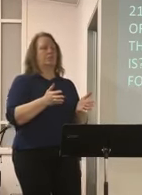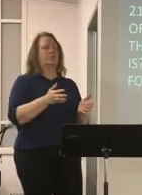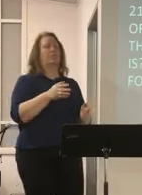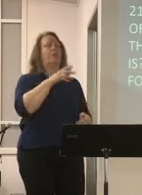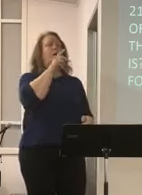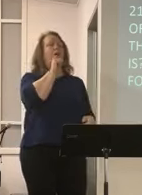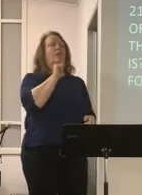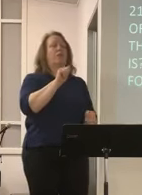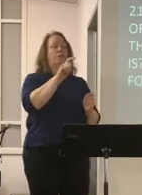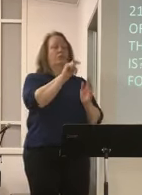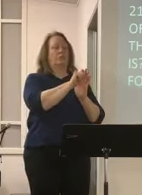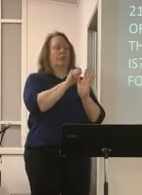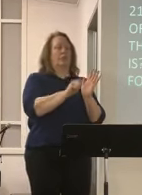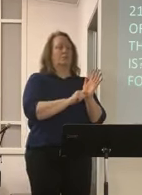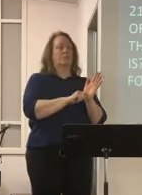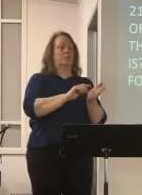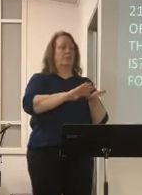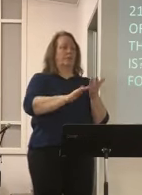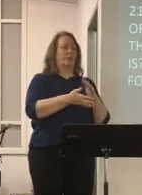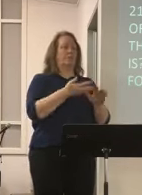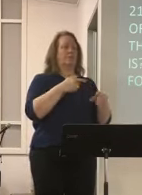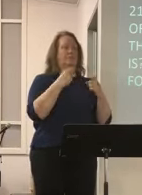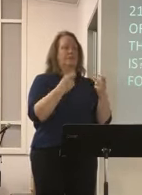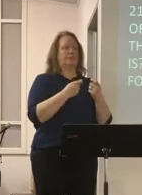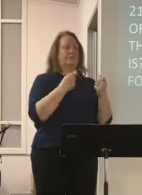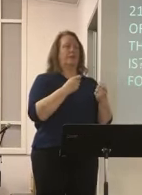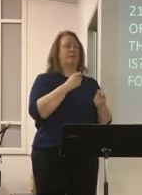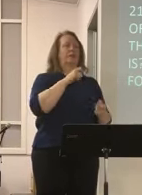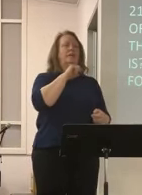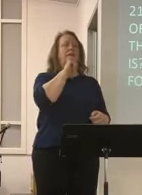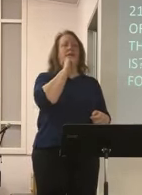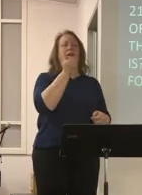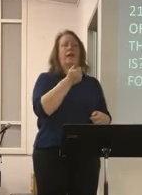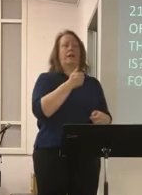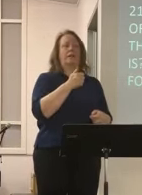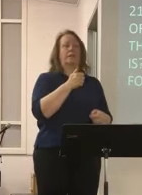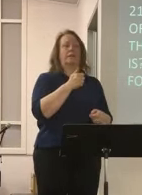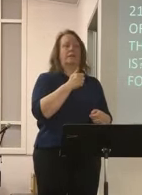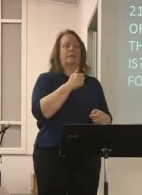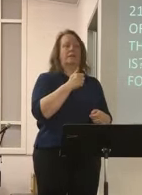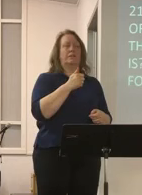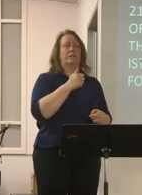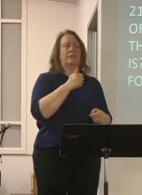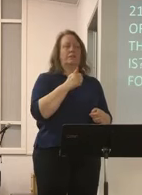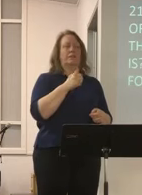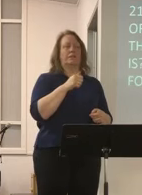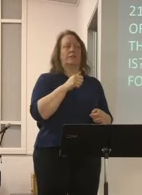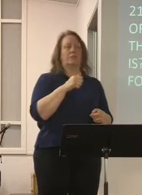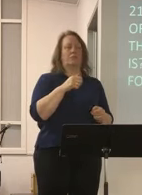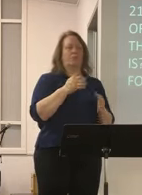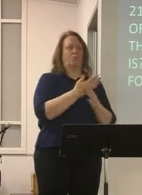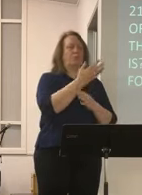in the Old Testament, forgiveness of sins was never, ever attributed to the Messiah.